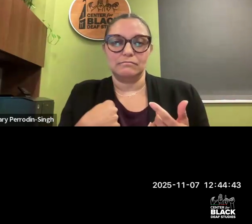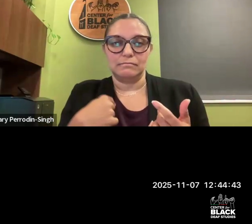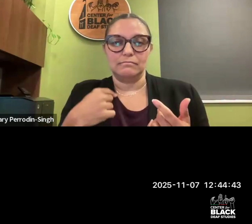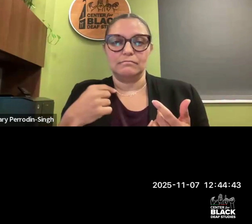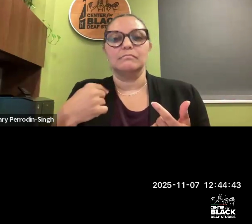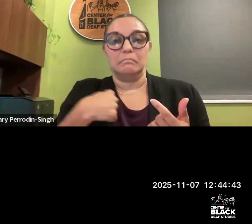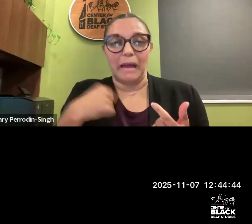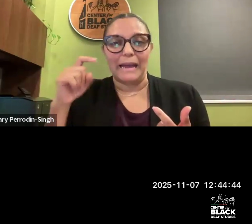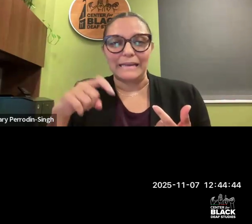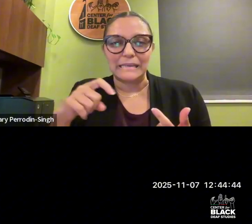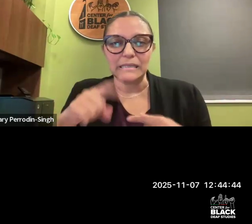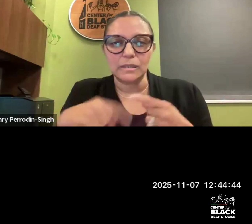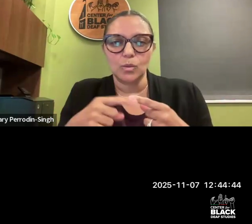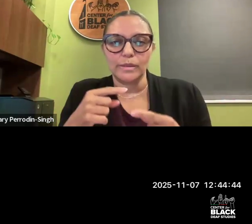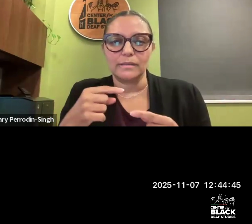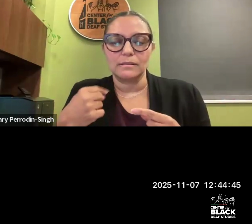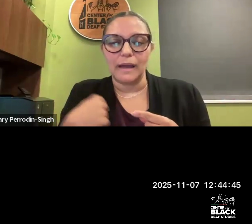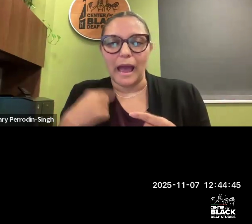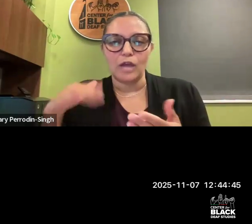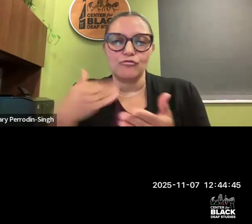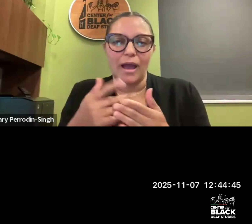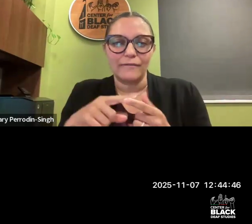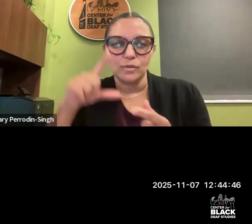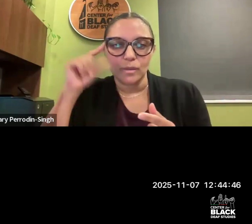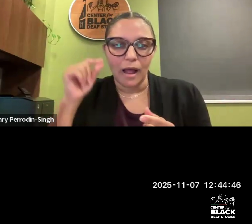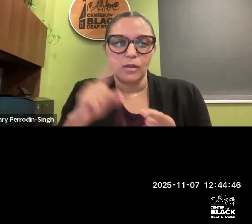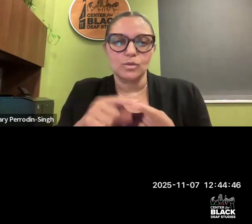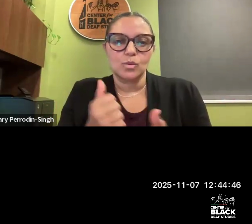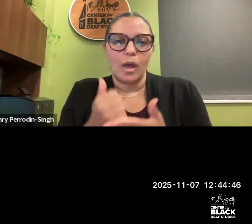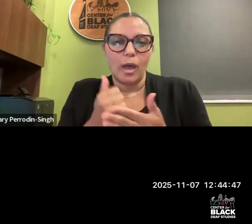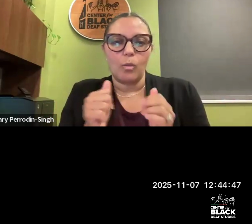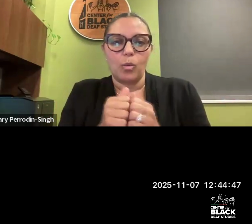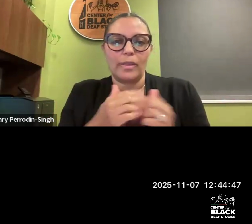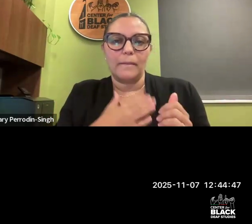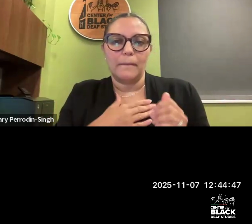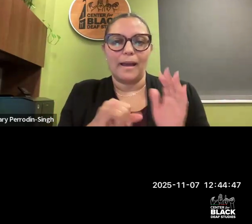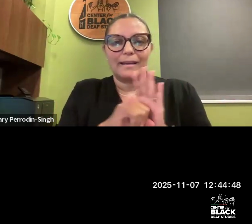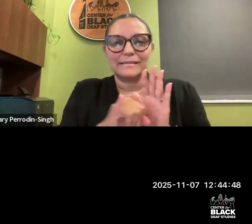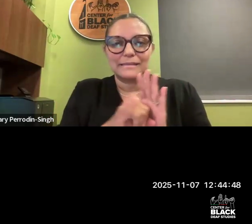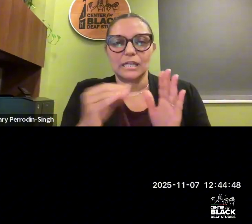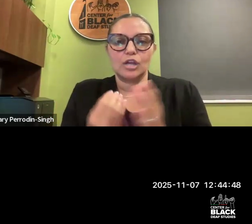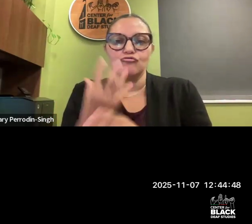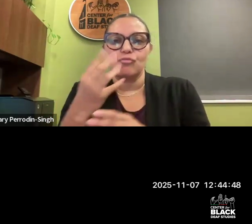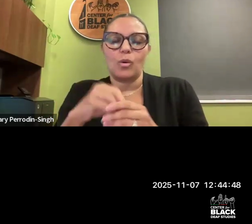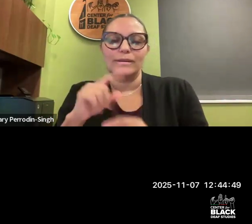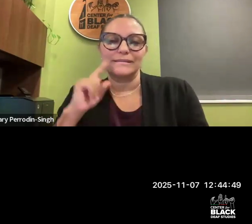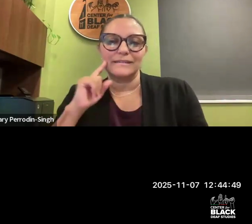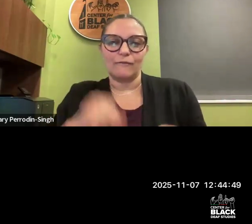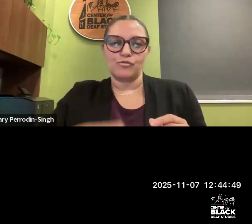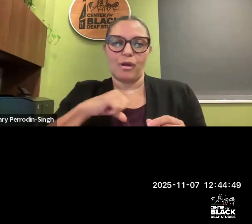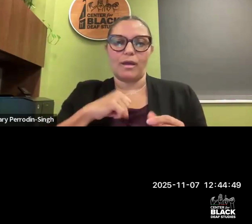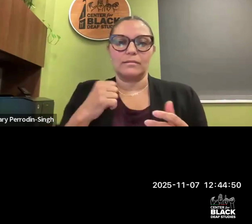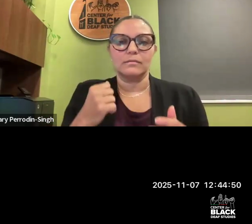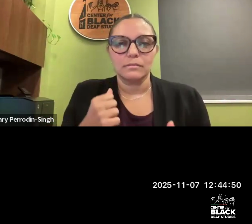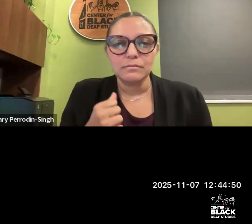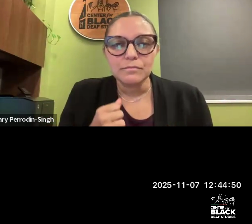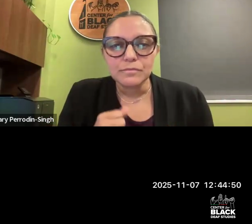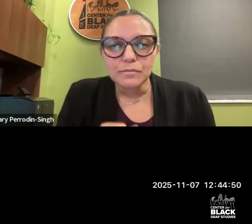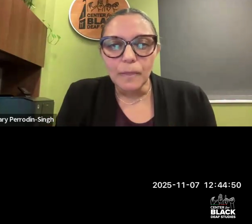Second part of the question, what did you need when you arrived to Gallaudet University to help your identity and growing